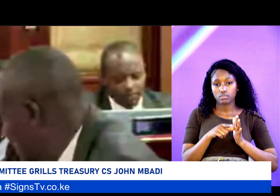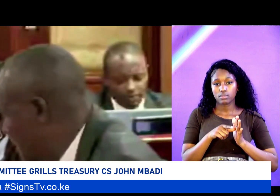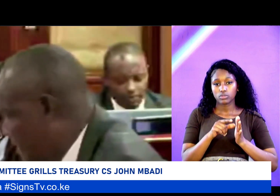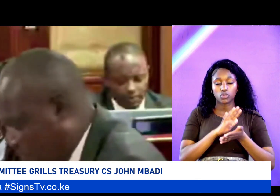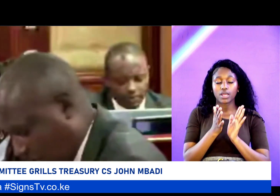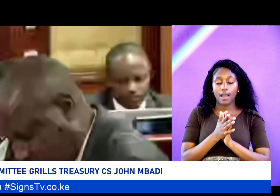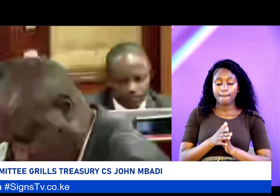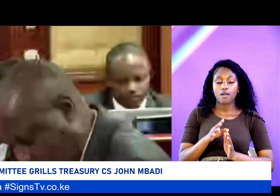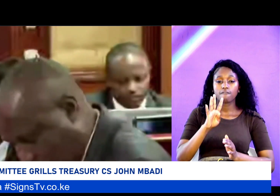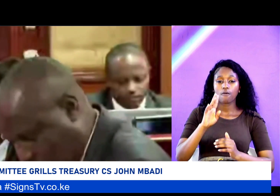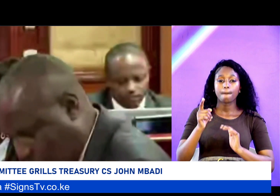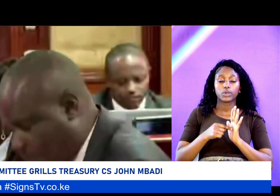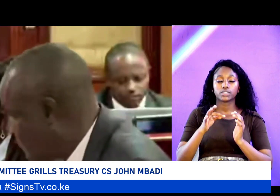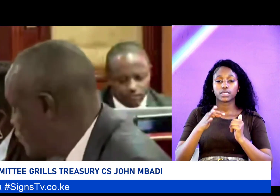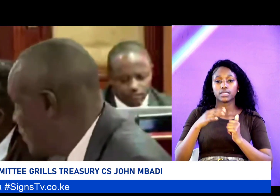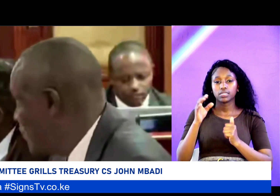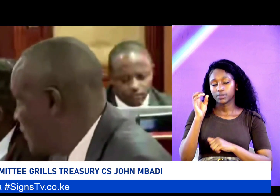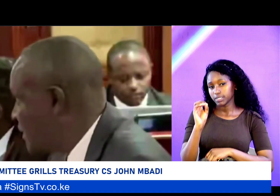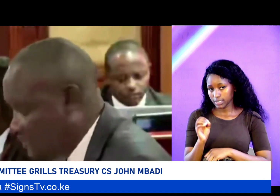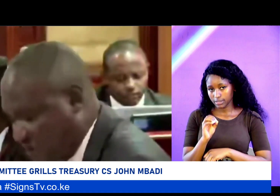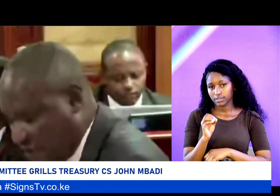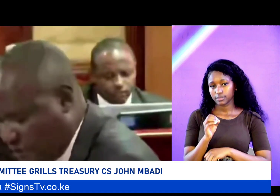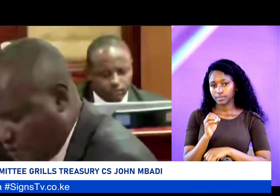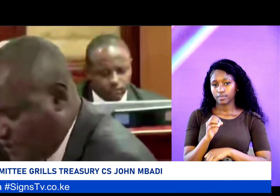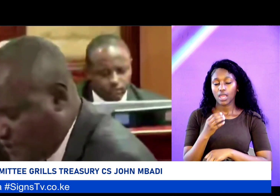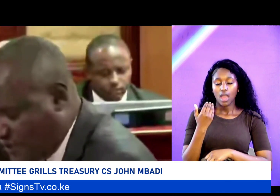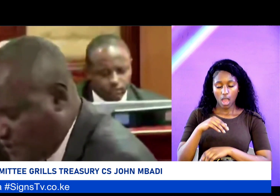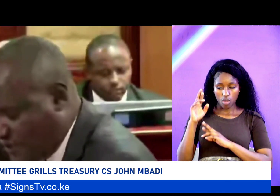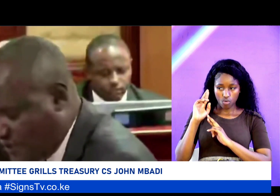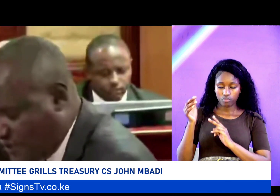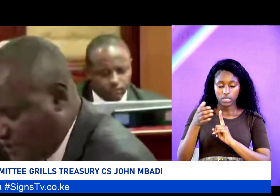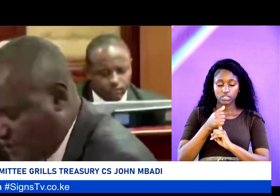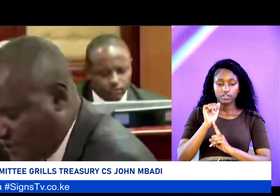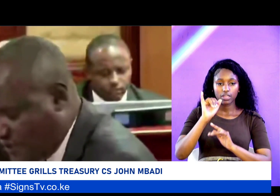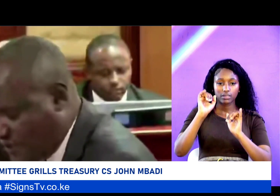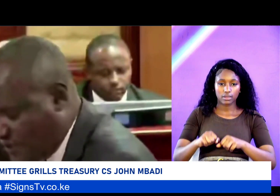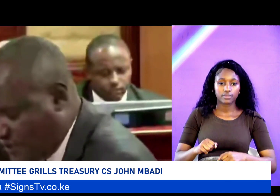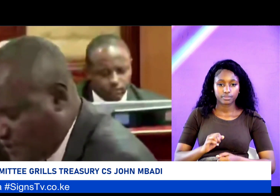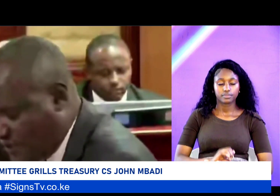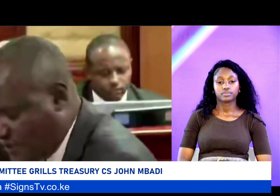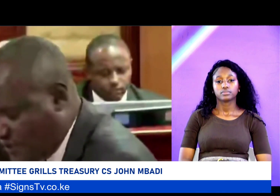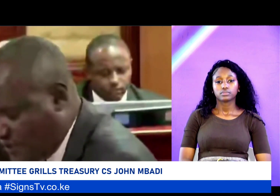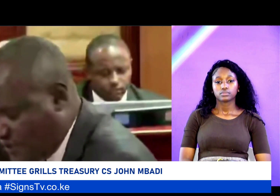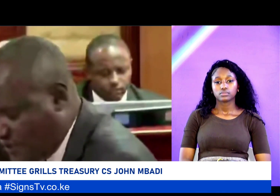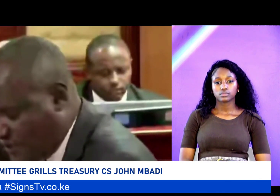4.8% max. And I'm sure we will achieve that because